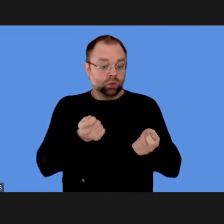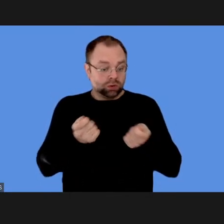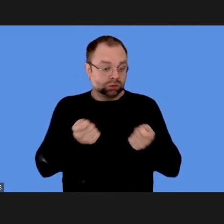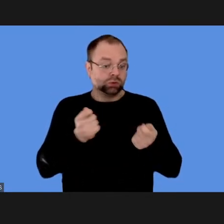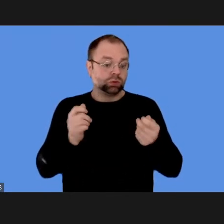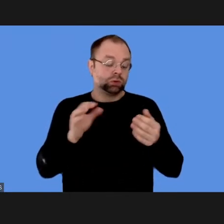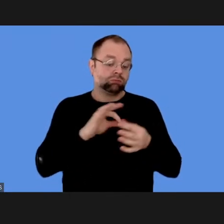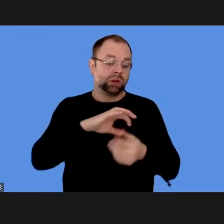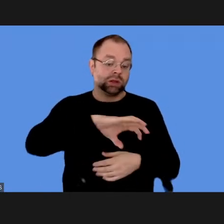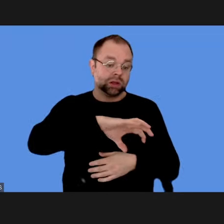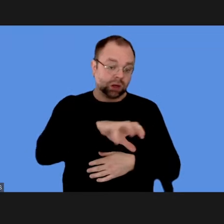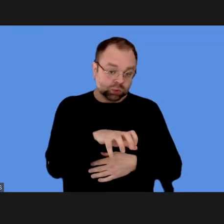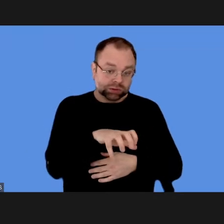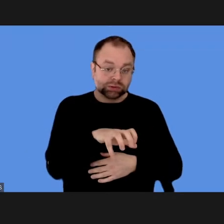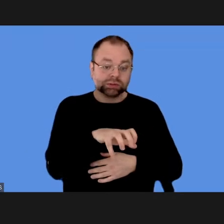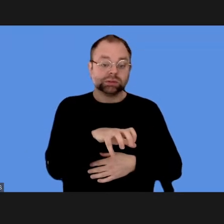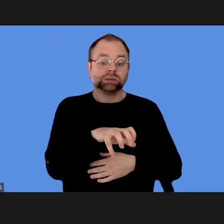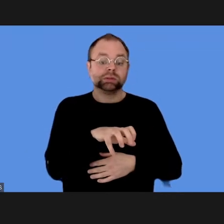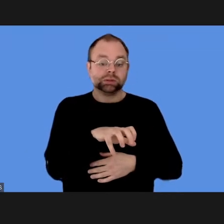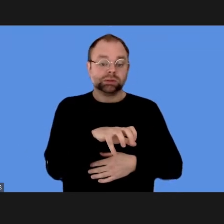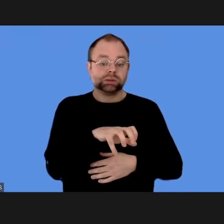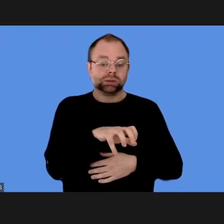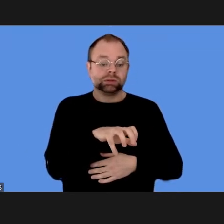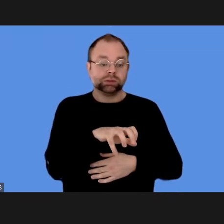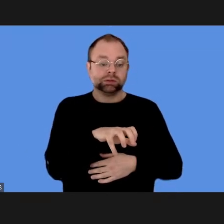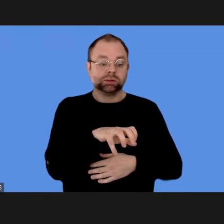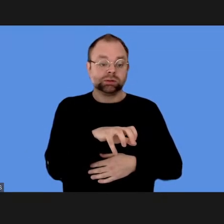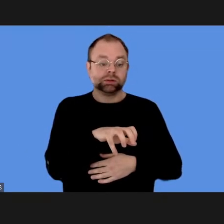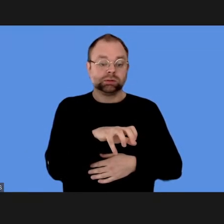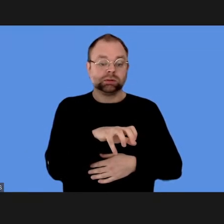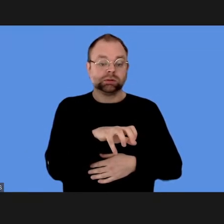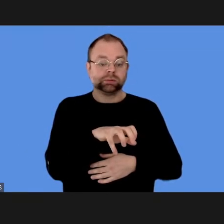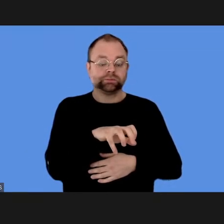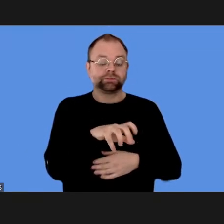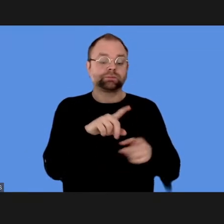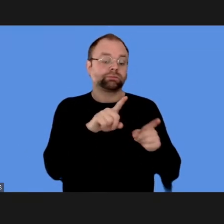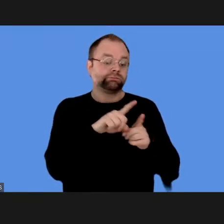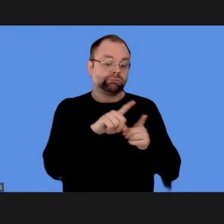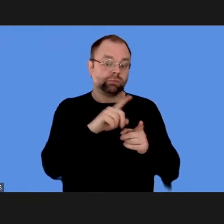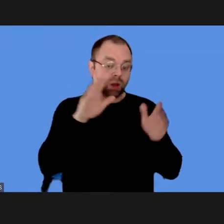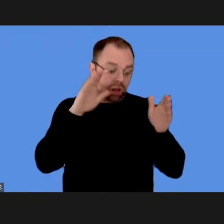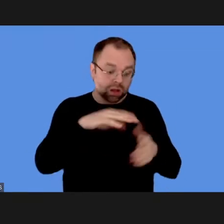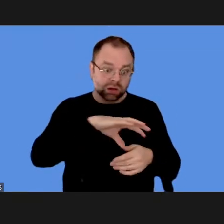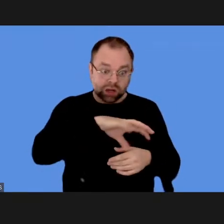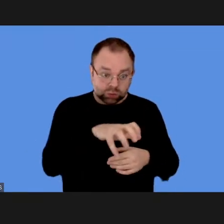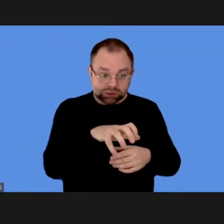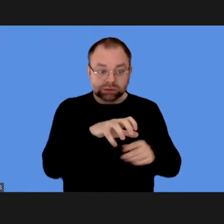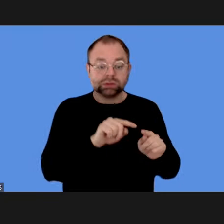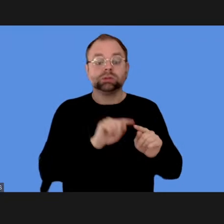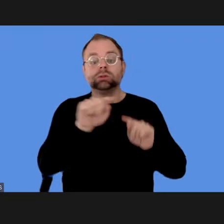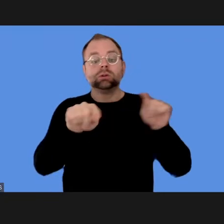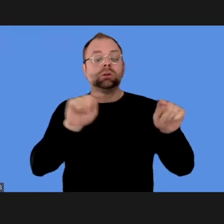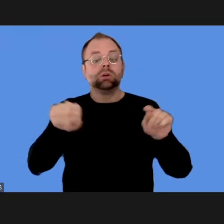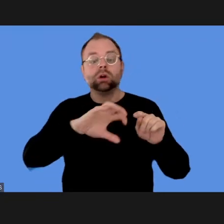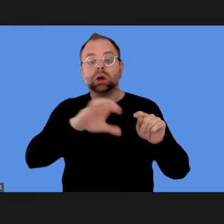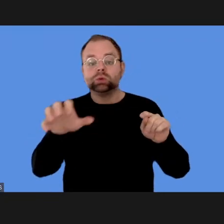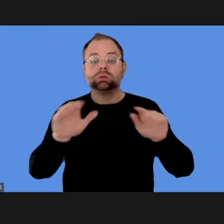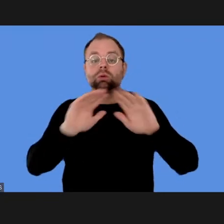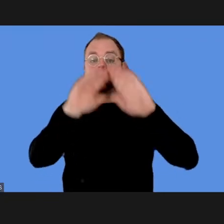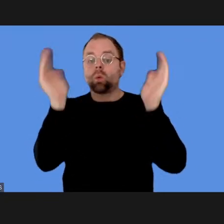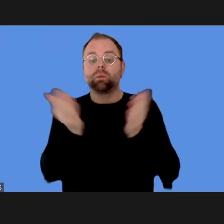perspective to track the progresses of SDGs. Unless otherwise we have those